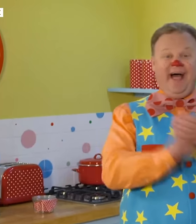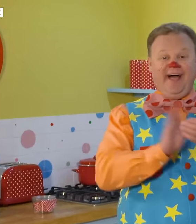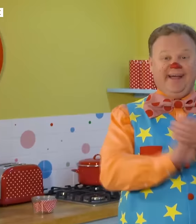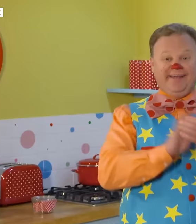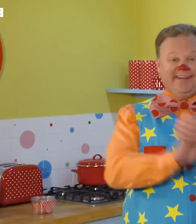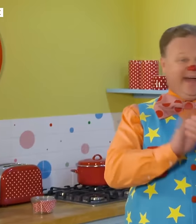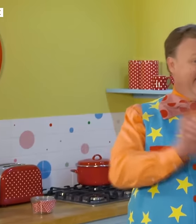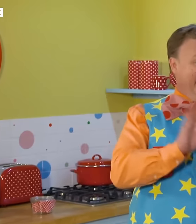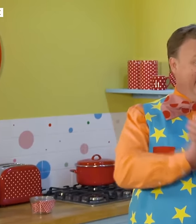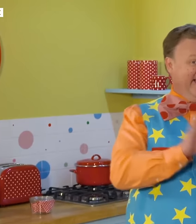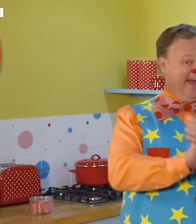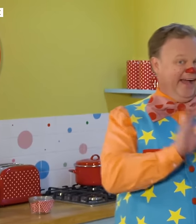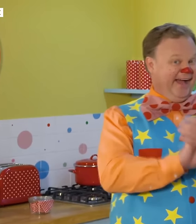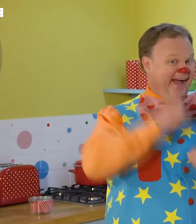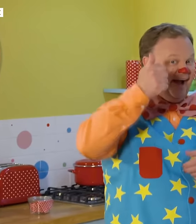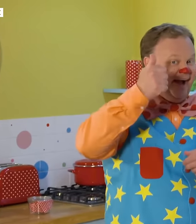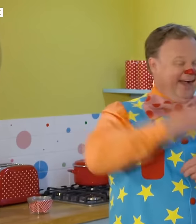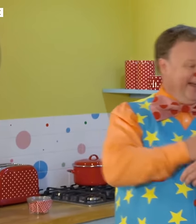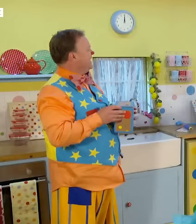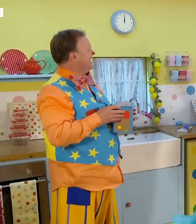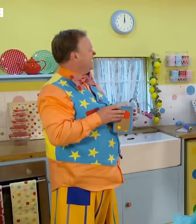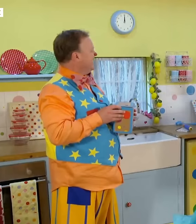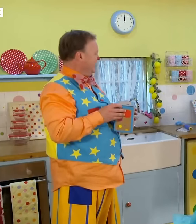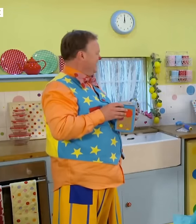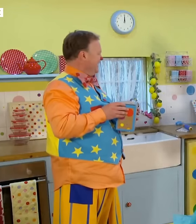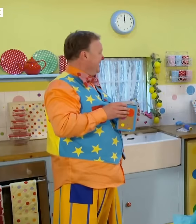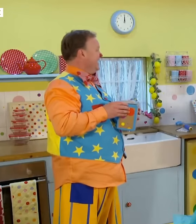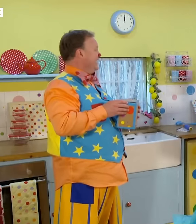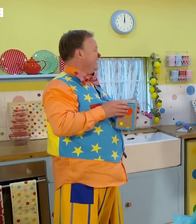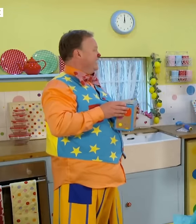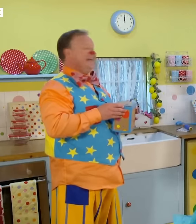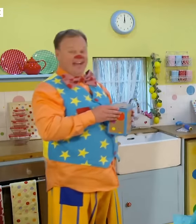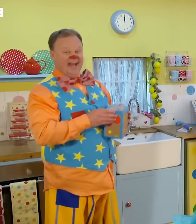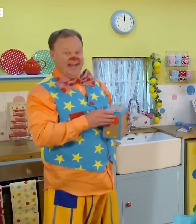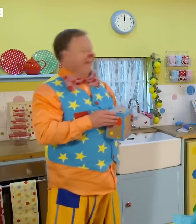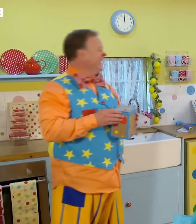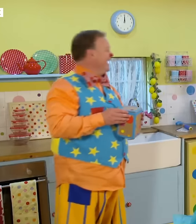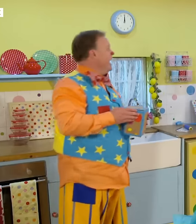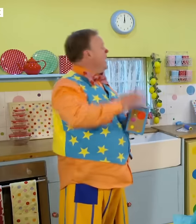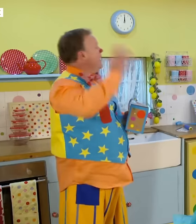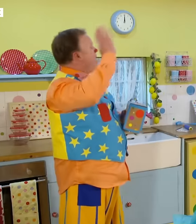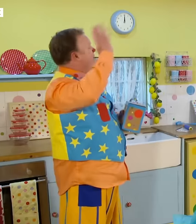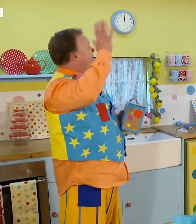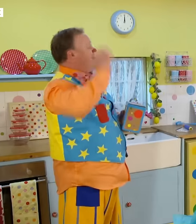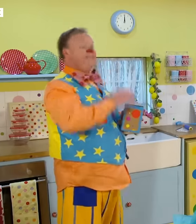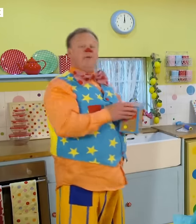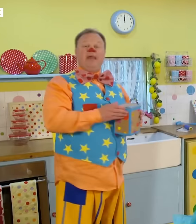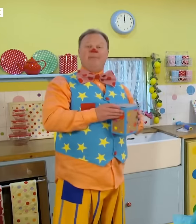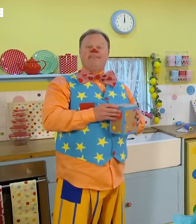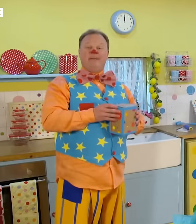well done, Shopkeeper Tumble. It's all right, all in a day's work. Have a nice day. Bye-bye, Shopkeeper